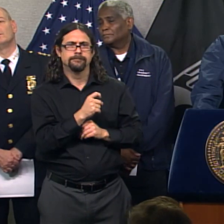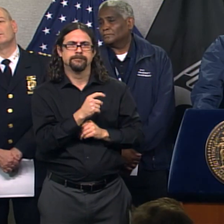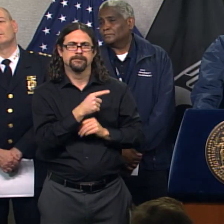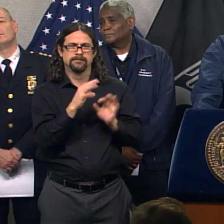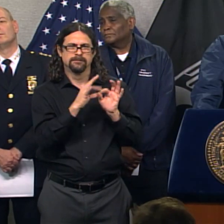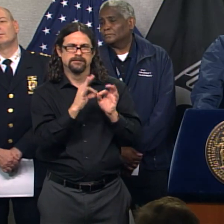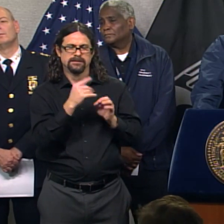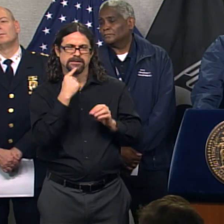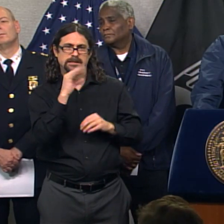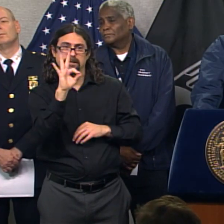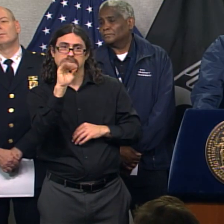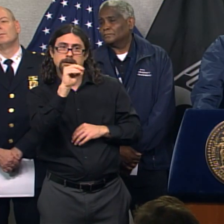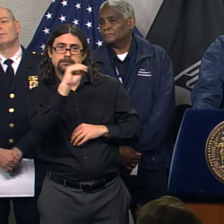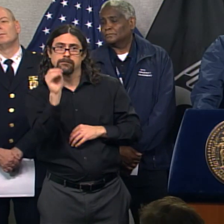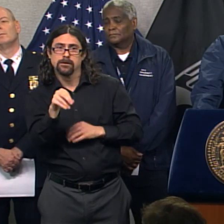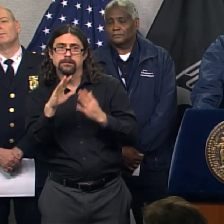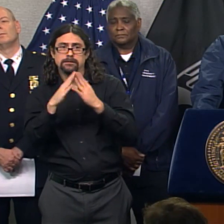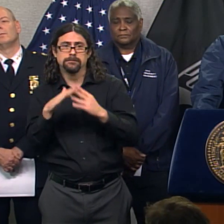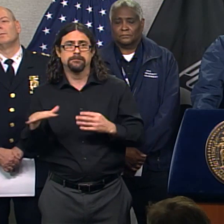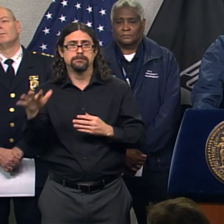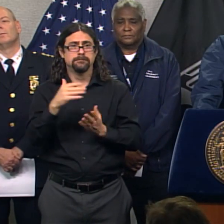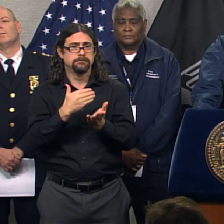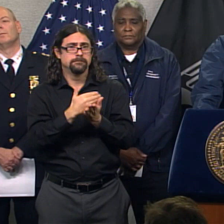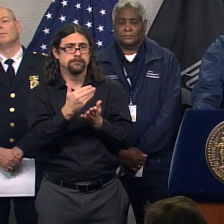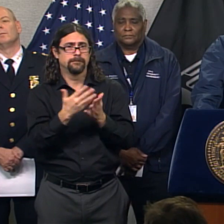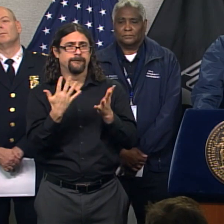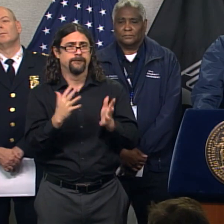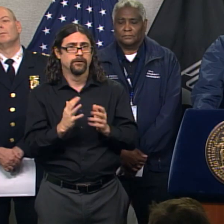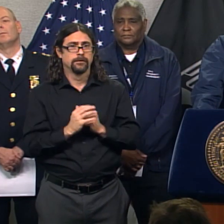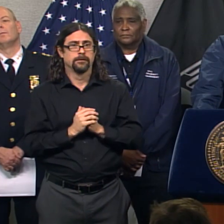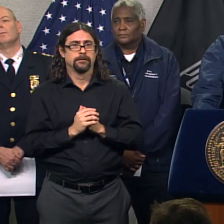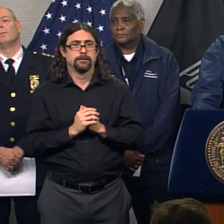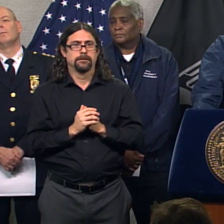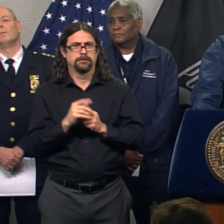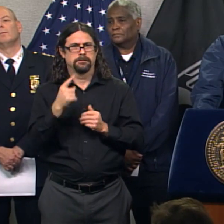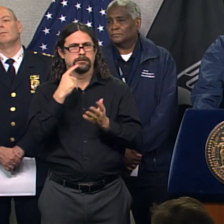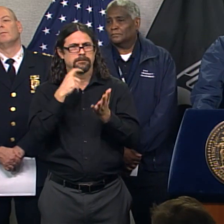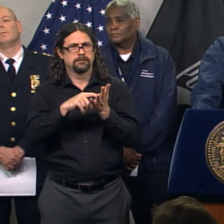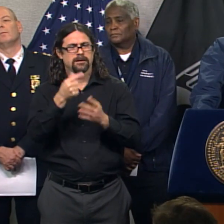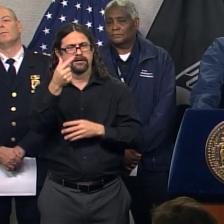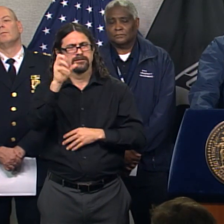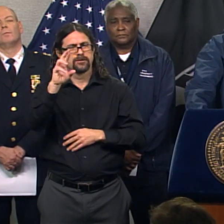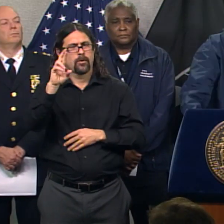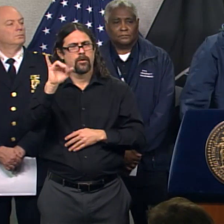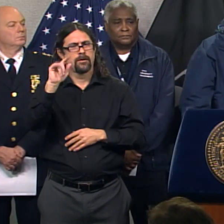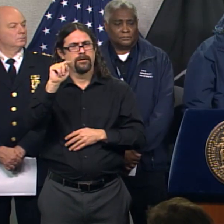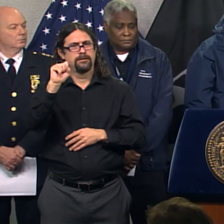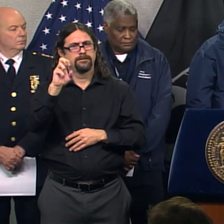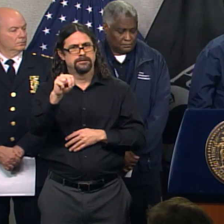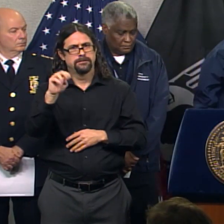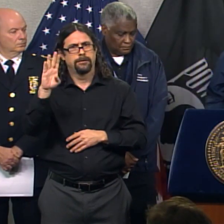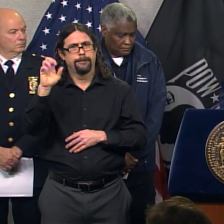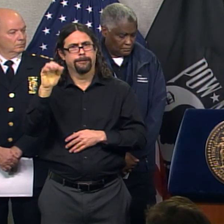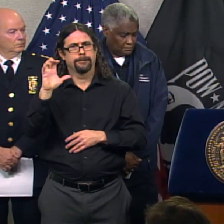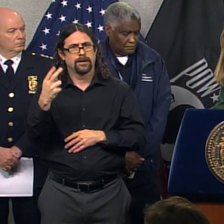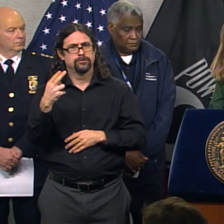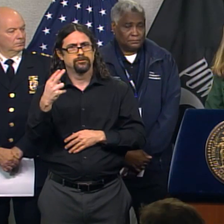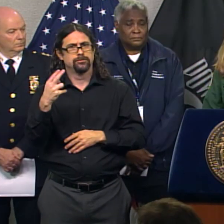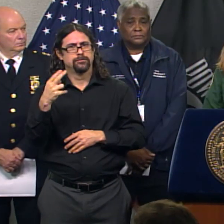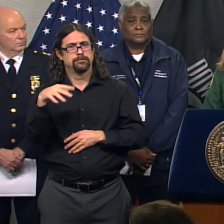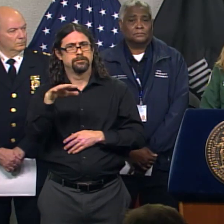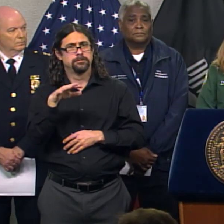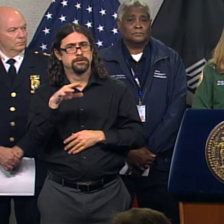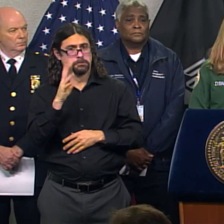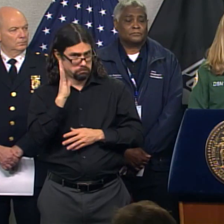plowed, but I noticed in Garrison Beach where there's a lot of build-back work going on. How are you navigating those streets, and are those getting plowed as